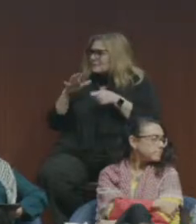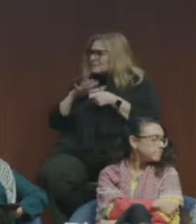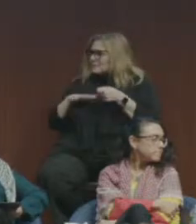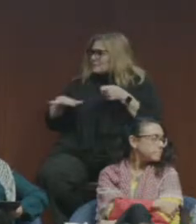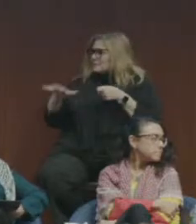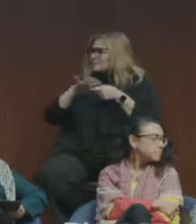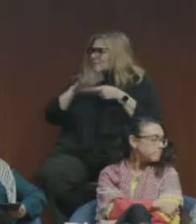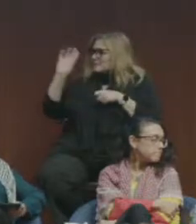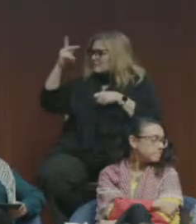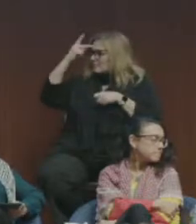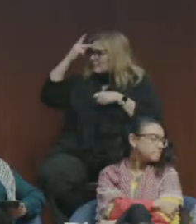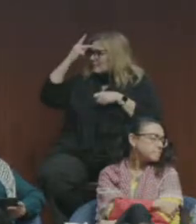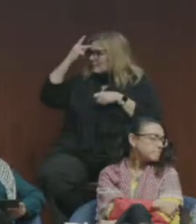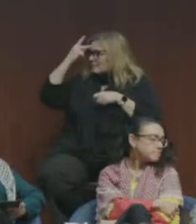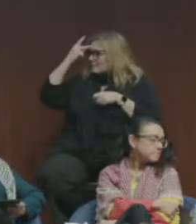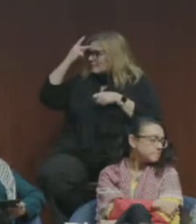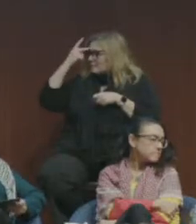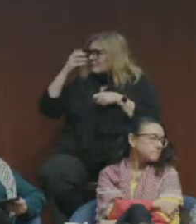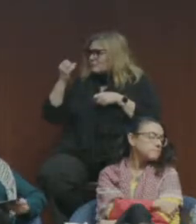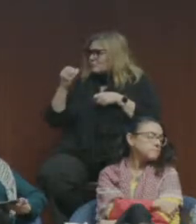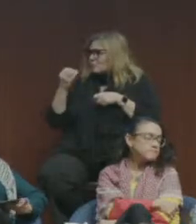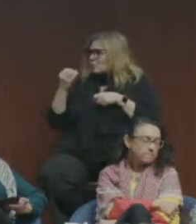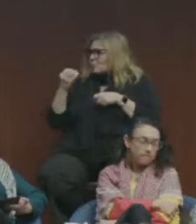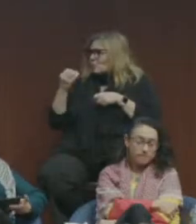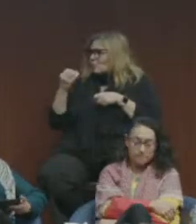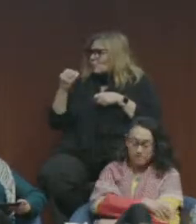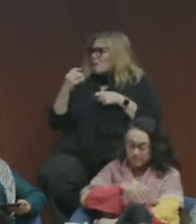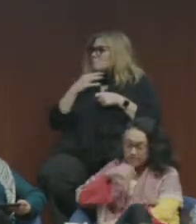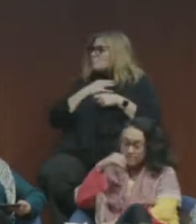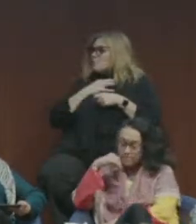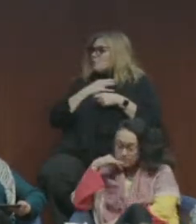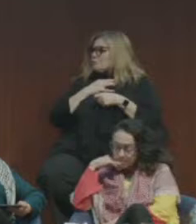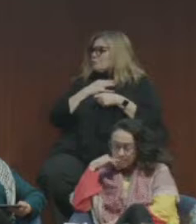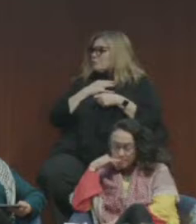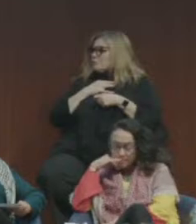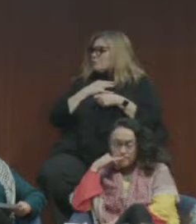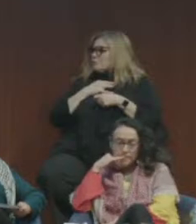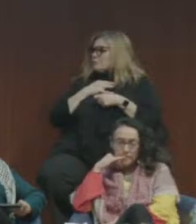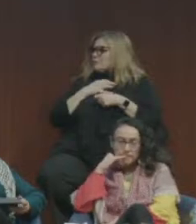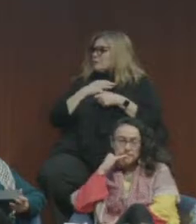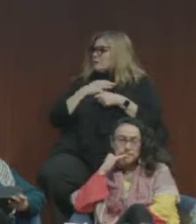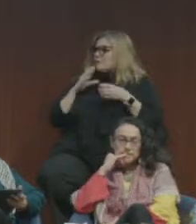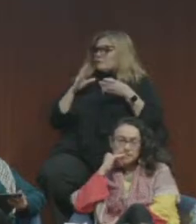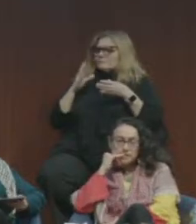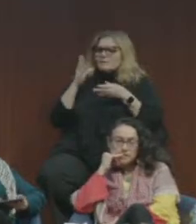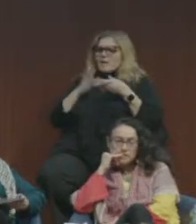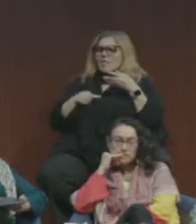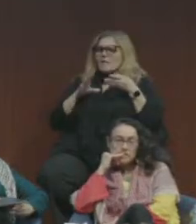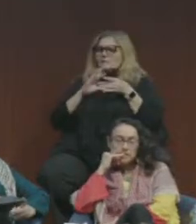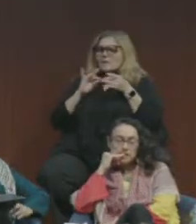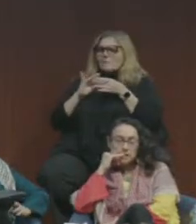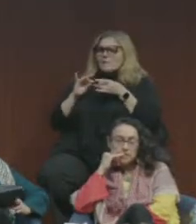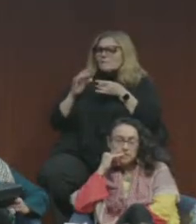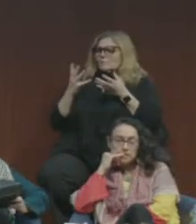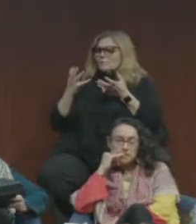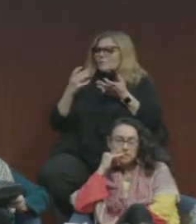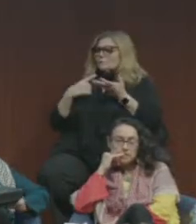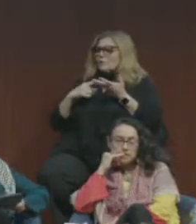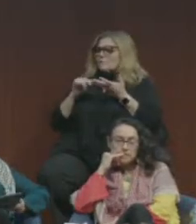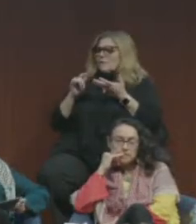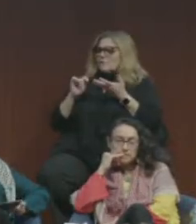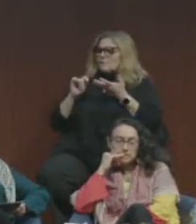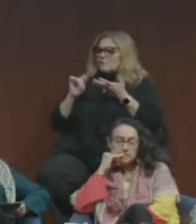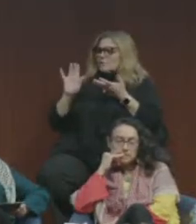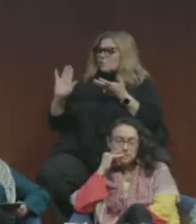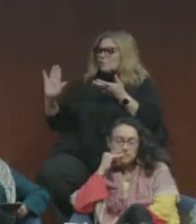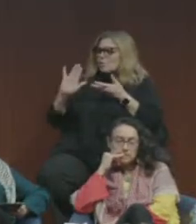the political, right? And so I'm wondering if in closing kind of comments, you all want to talk about how